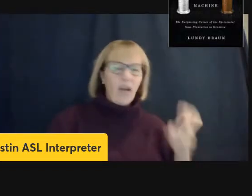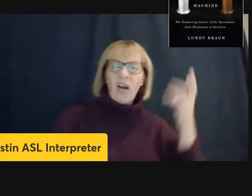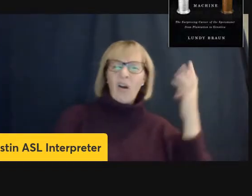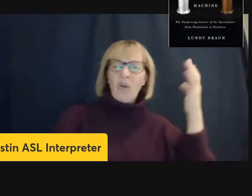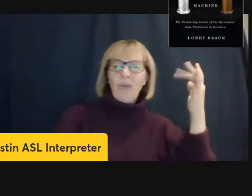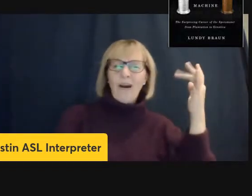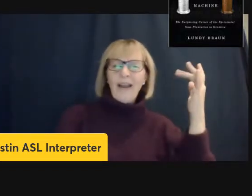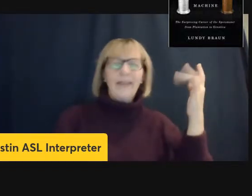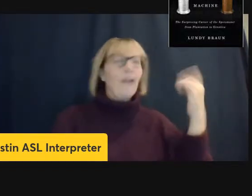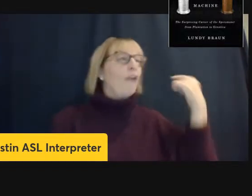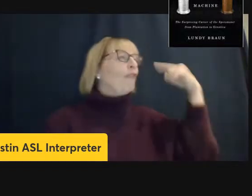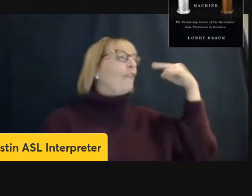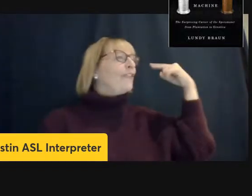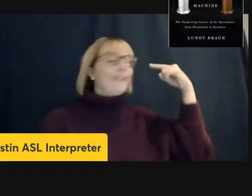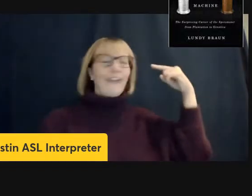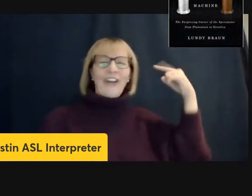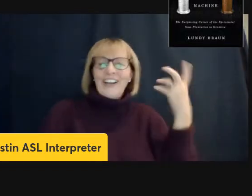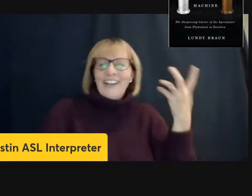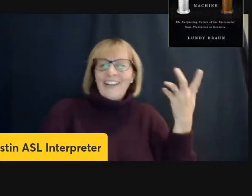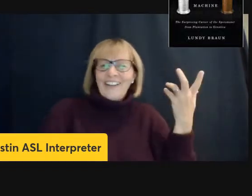he decided to